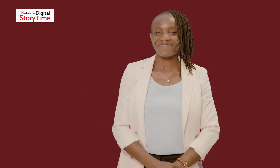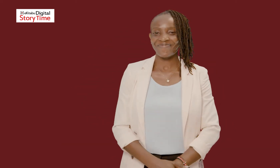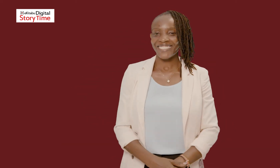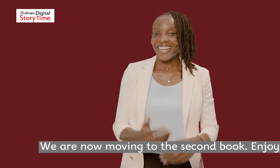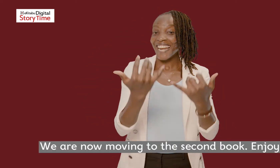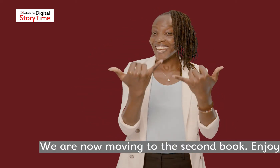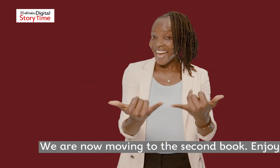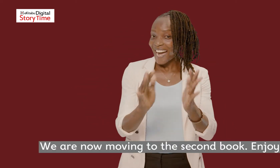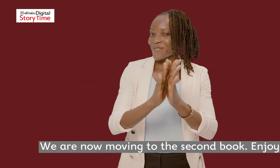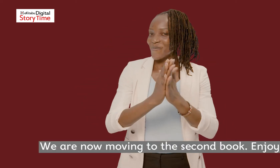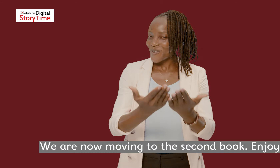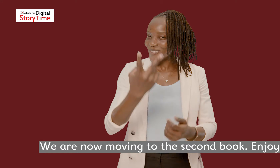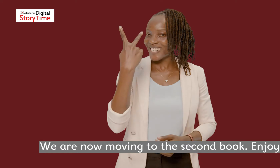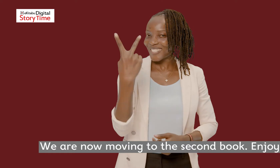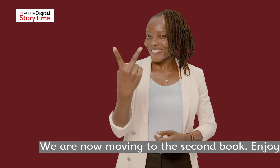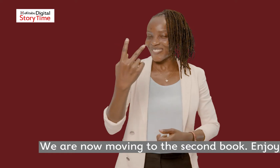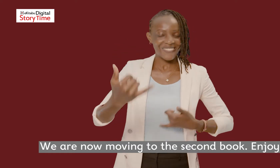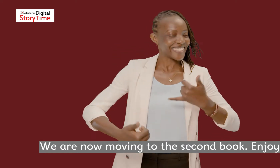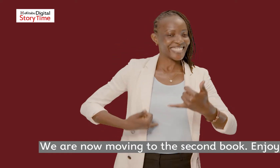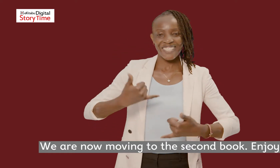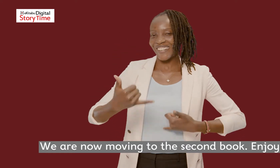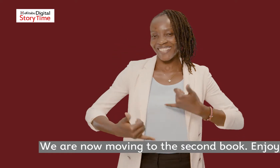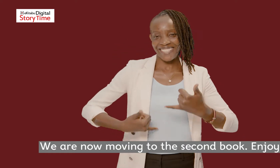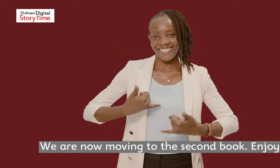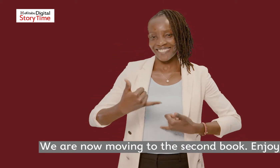We are now moving to the second book. Enjoy.